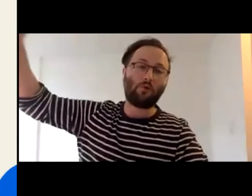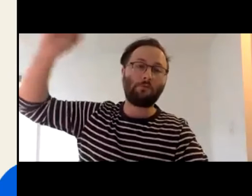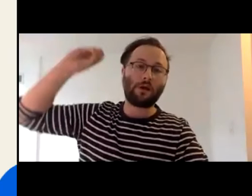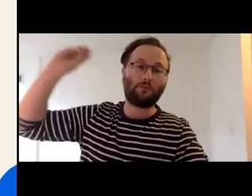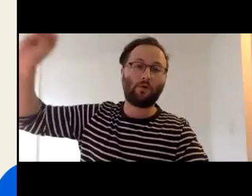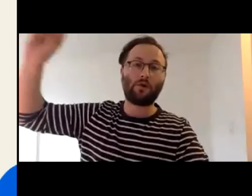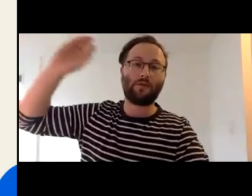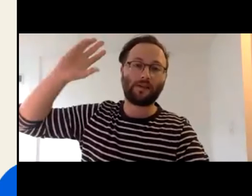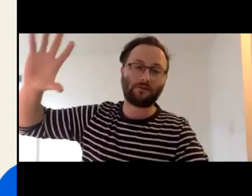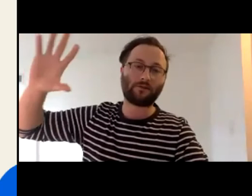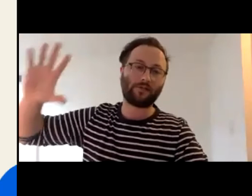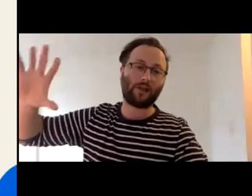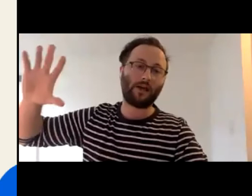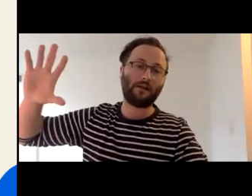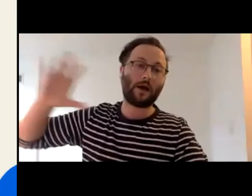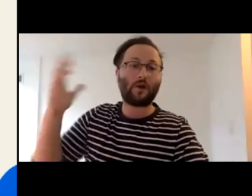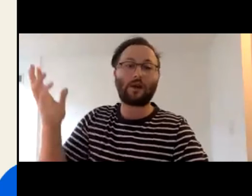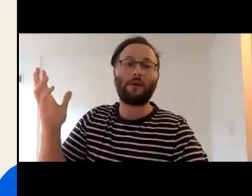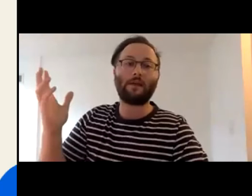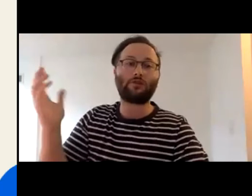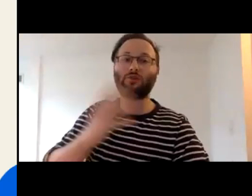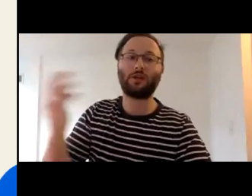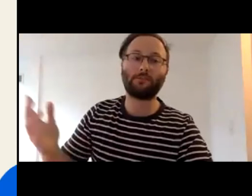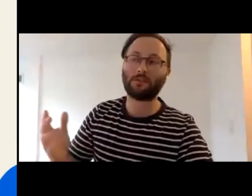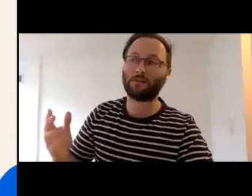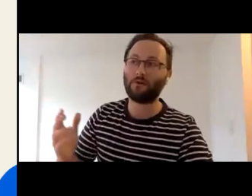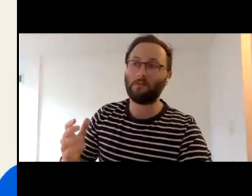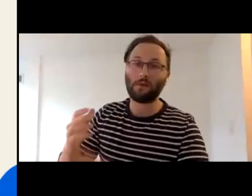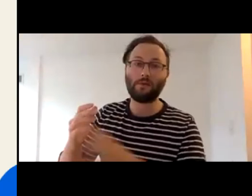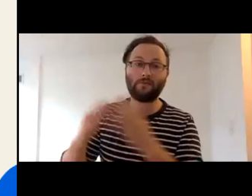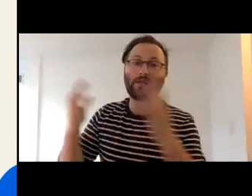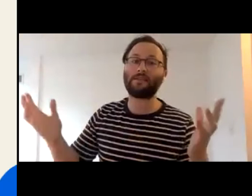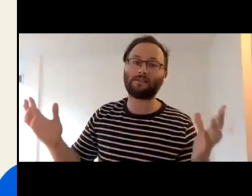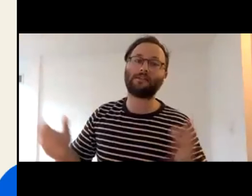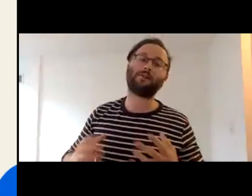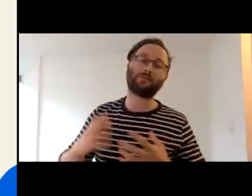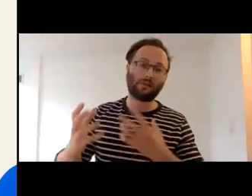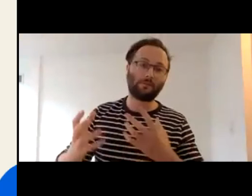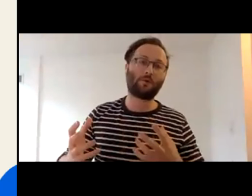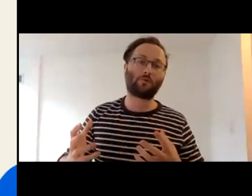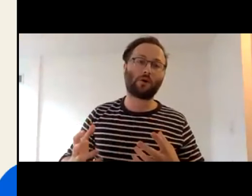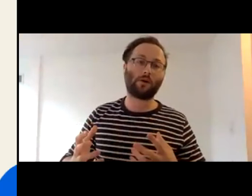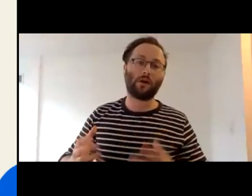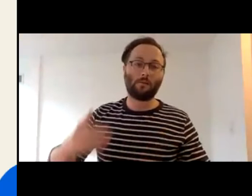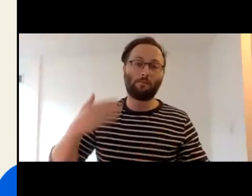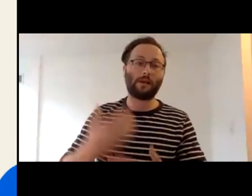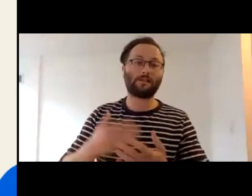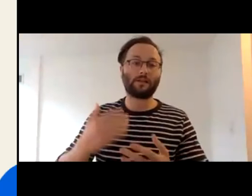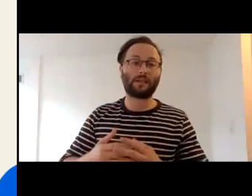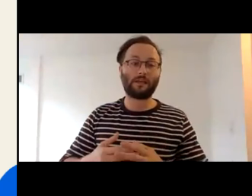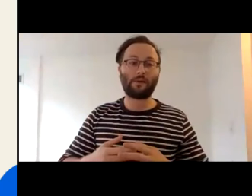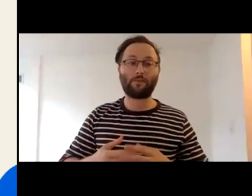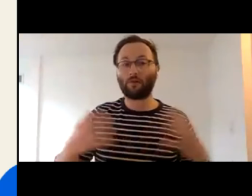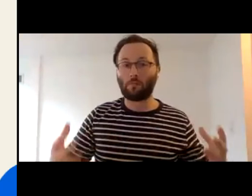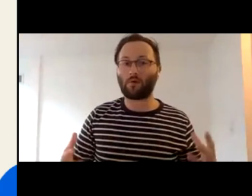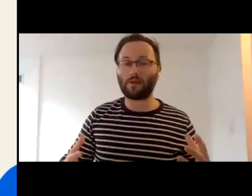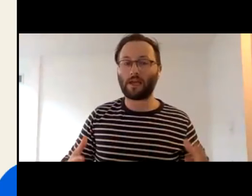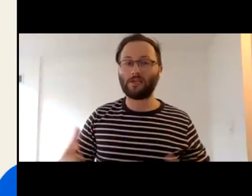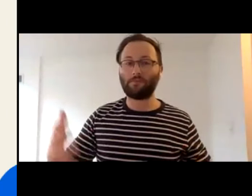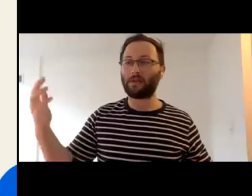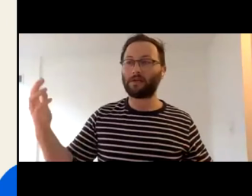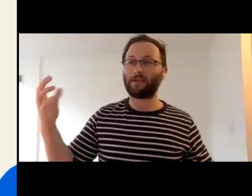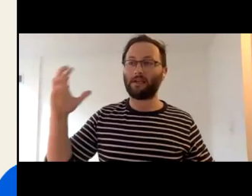going point by point on that single slide, I'd recommend switching it up to maybe you have 19 slides. I know it's a little bit more work, but it's going to keep people a lot